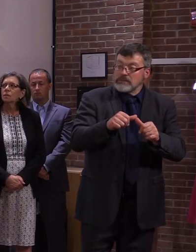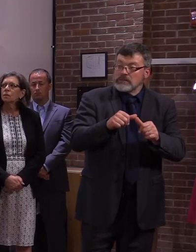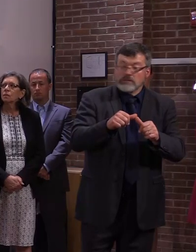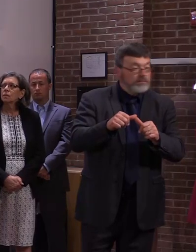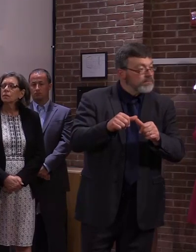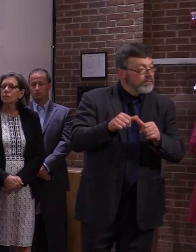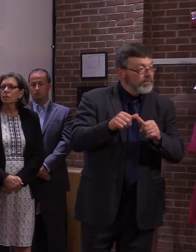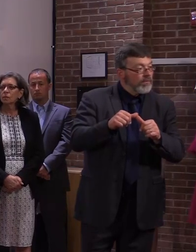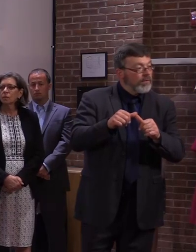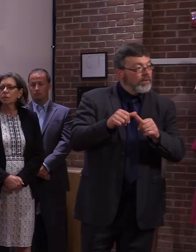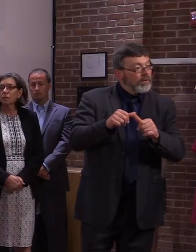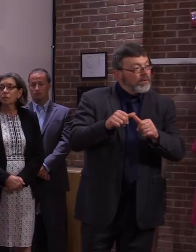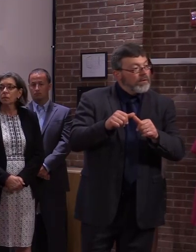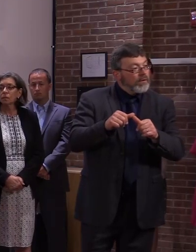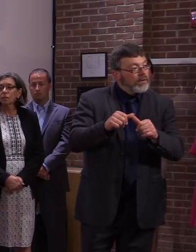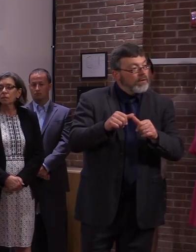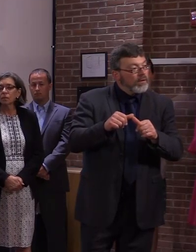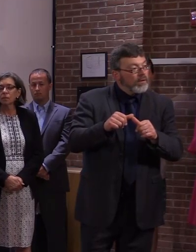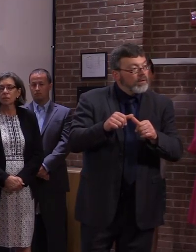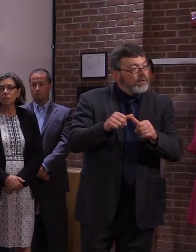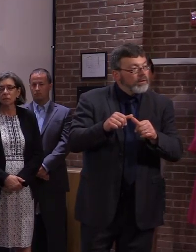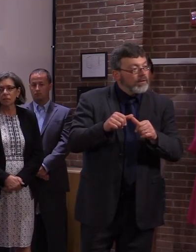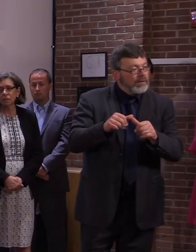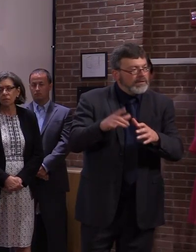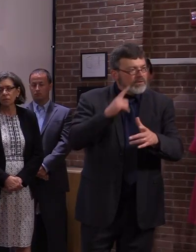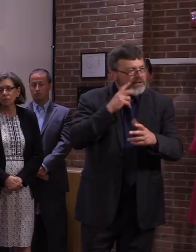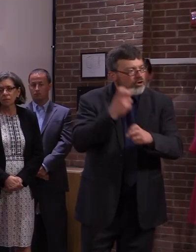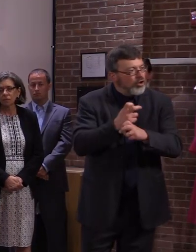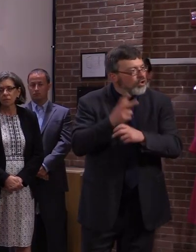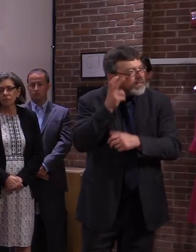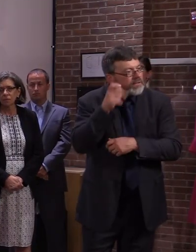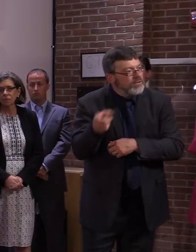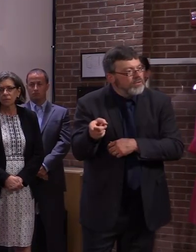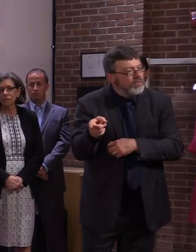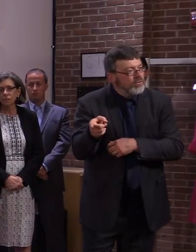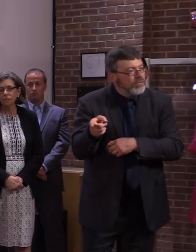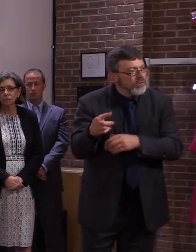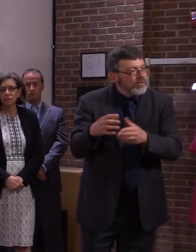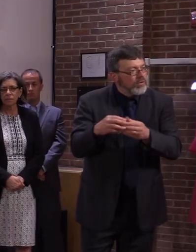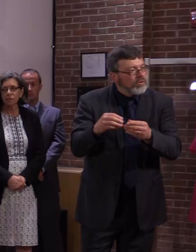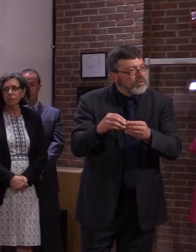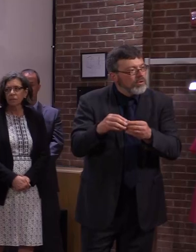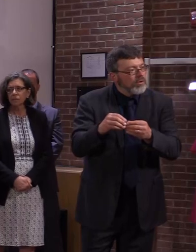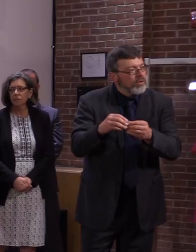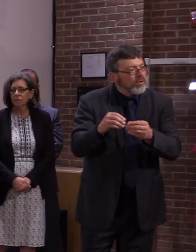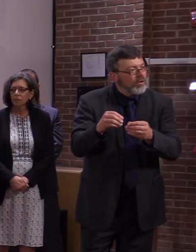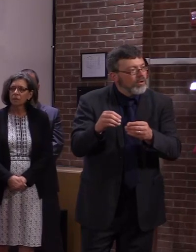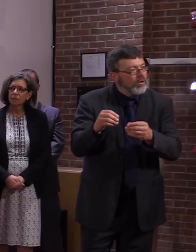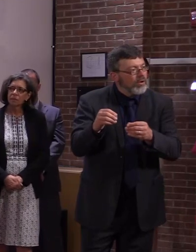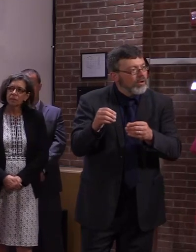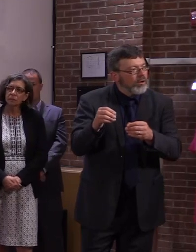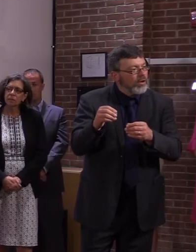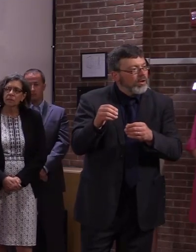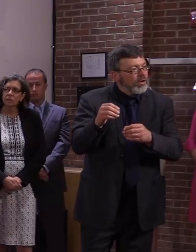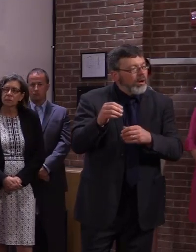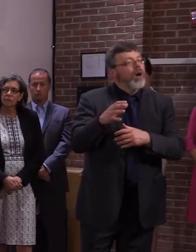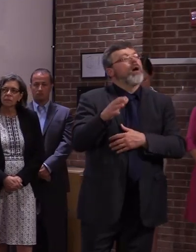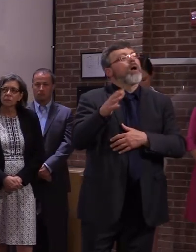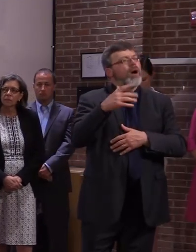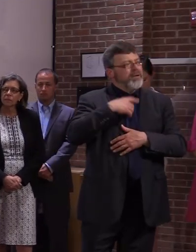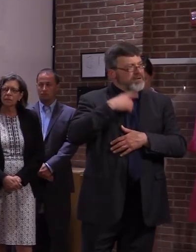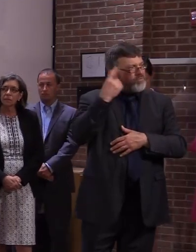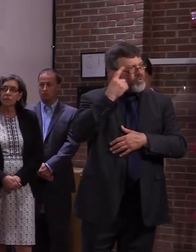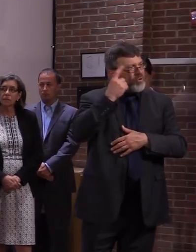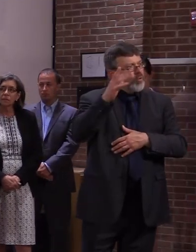on potential mutations and the variants of the virus that show up. Yeah, we'll continue with a vigorous